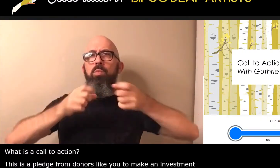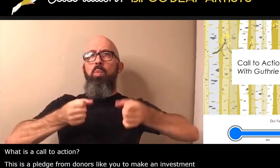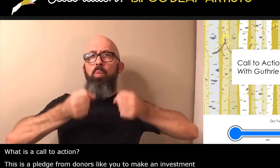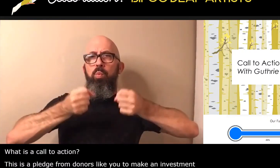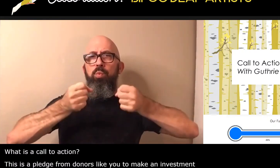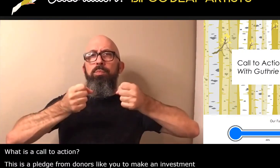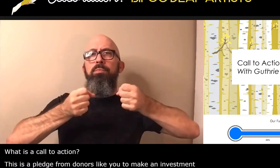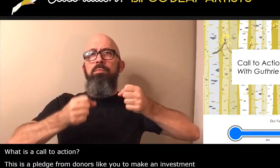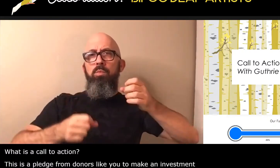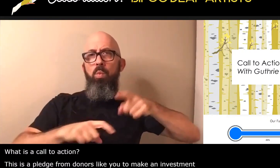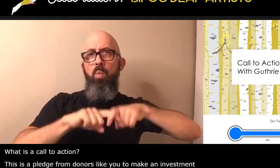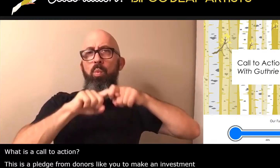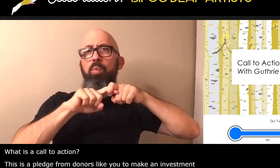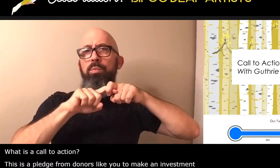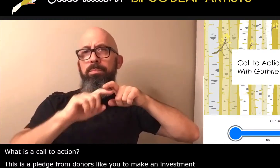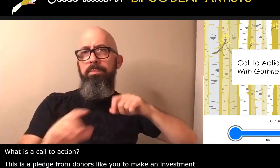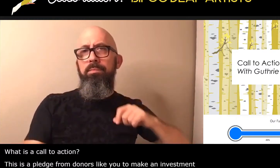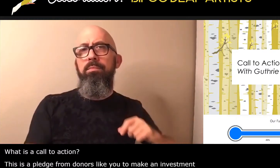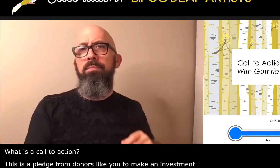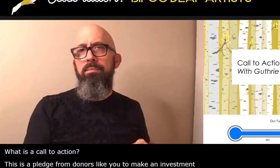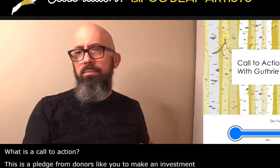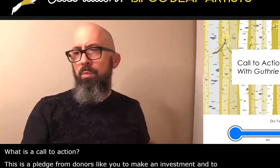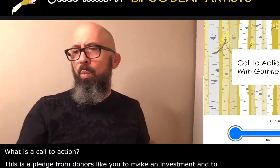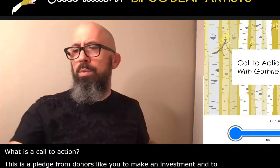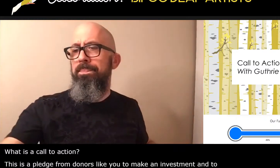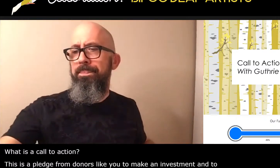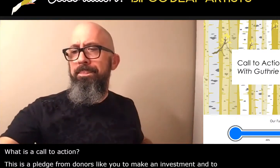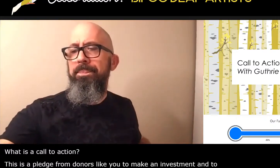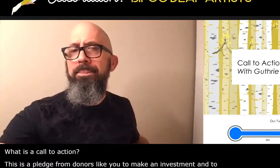And to wait, sorry, excuse us. Hold on one second